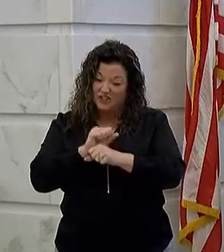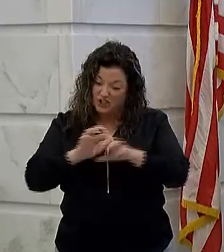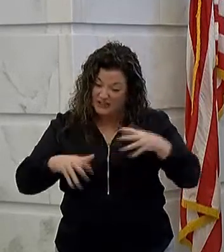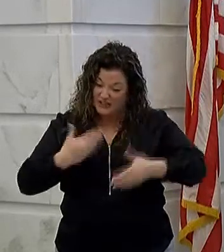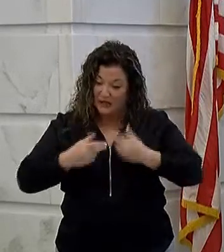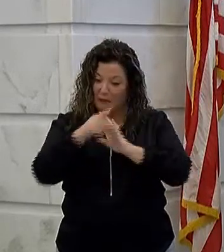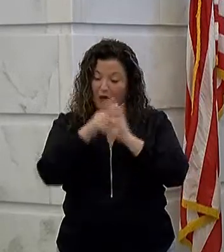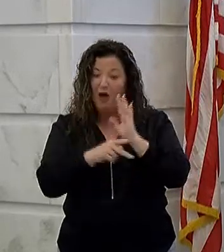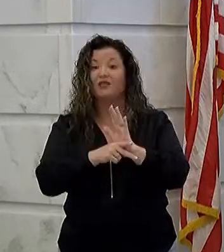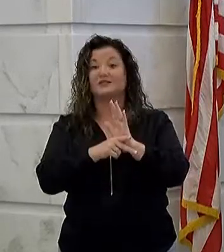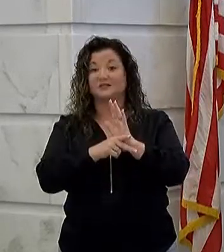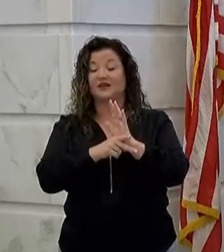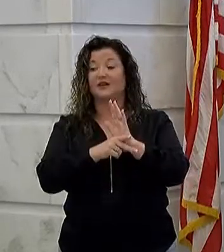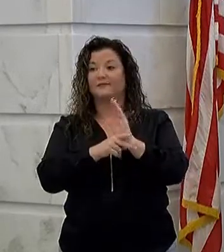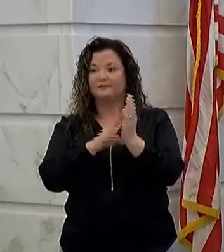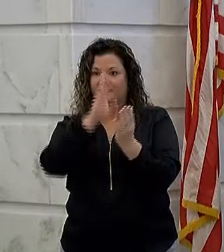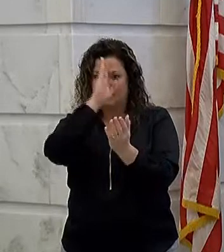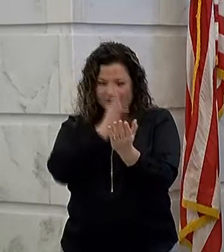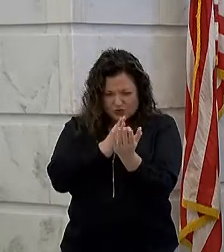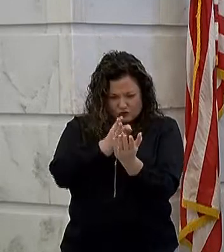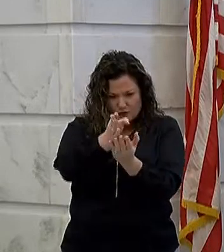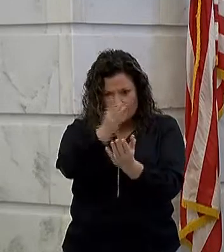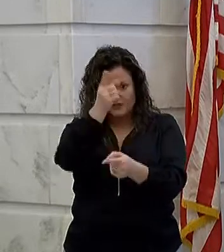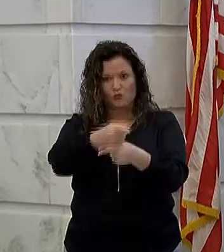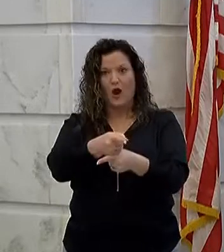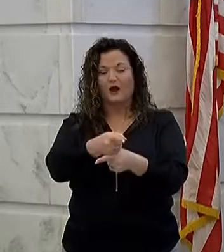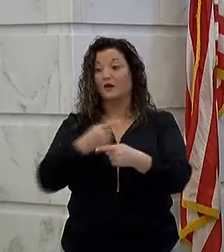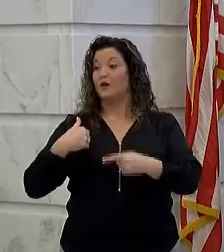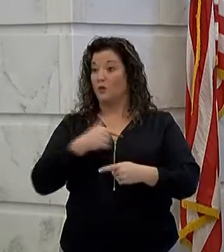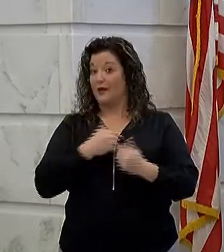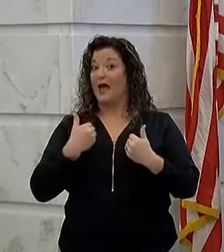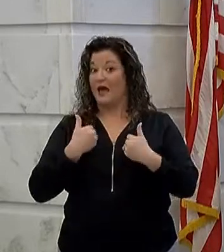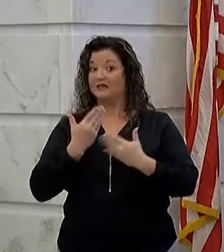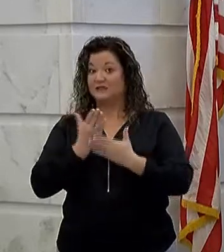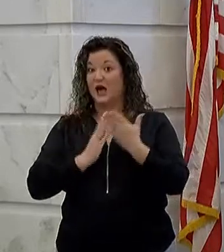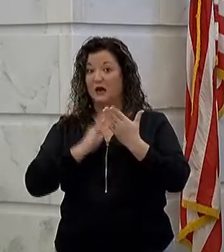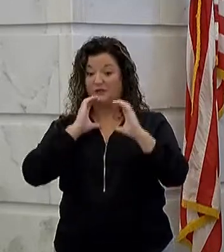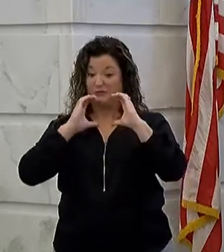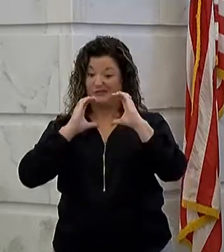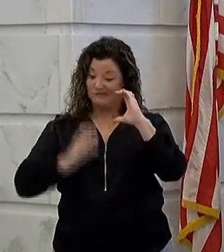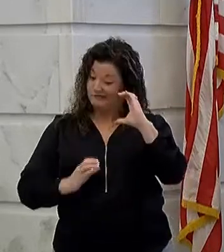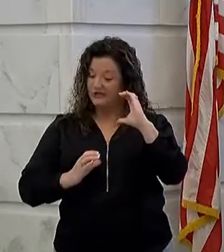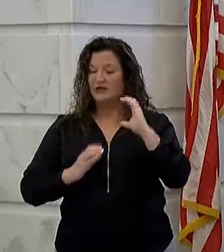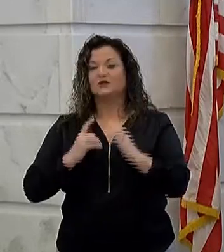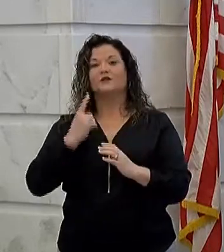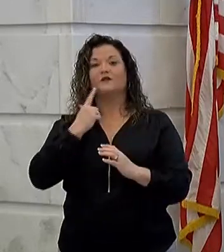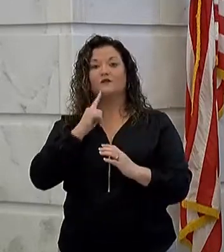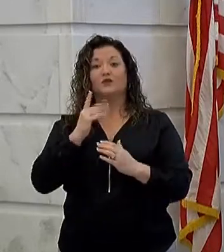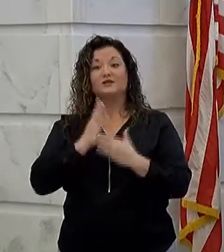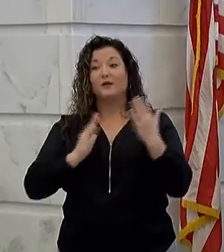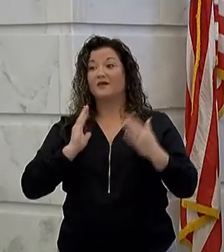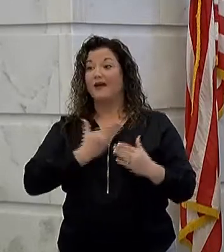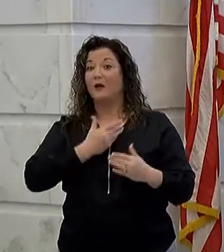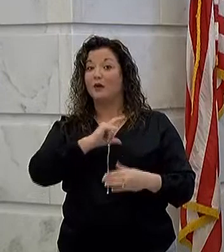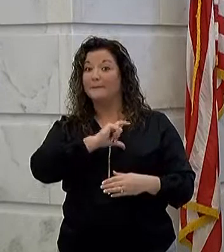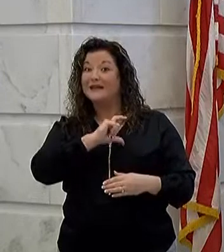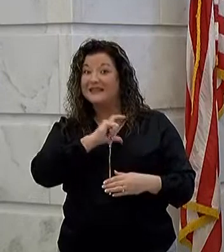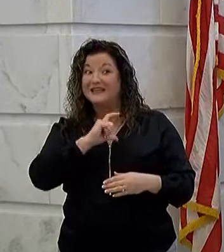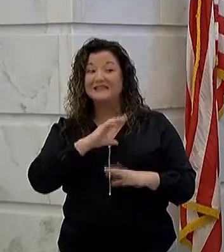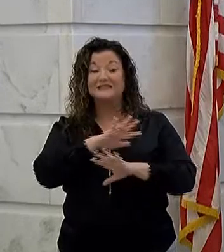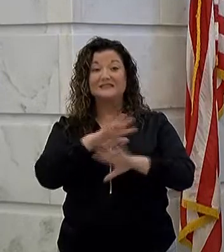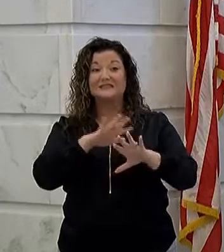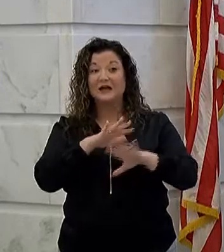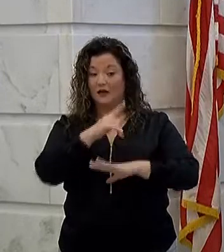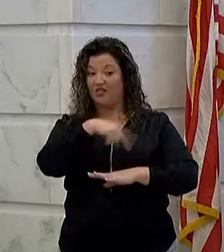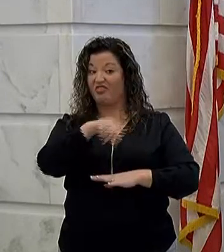get directed right. We had some miscommunications with some of our law enforcement. I think